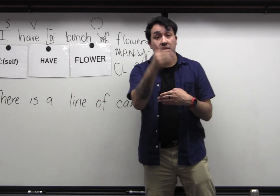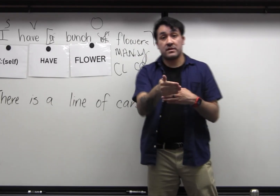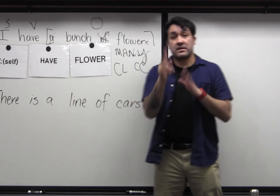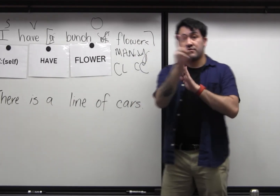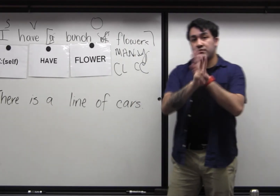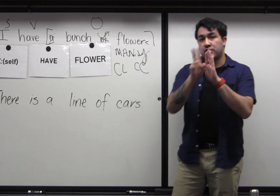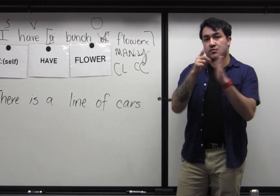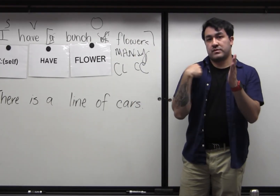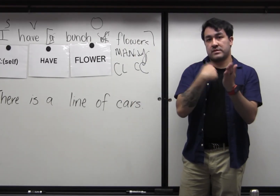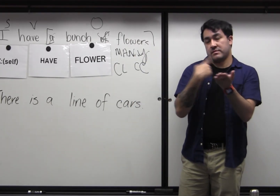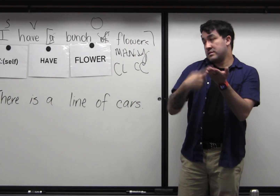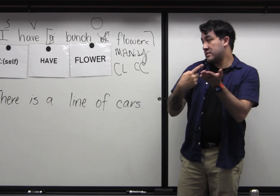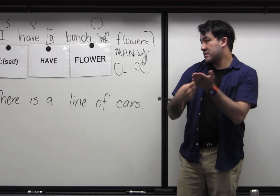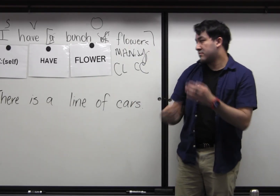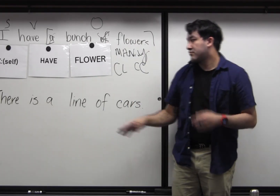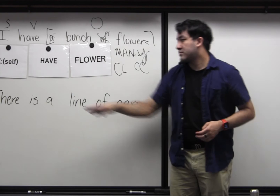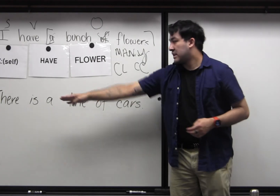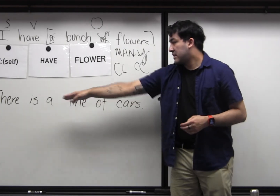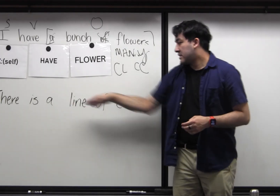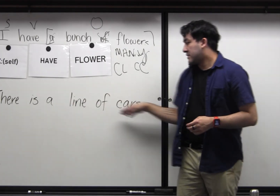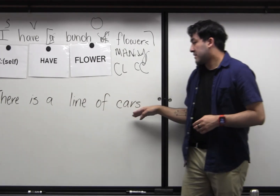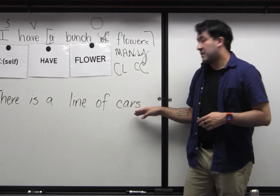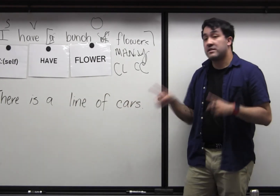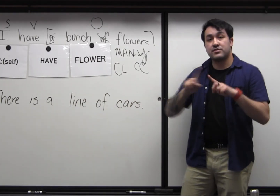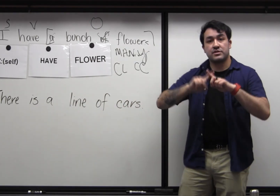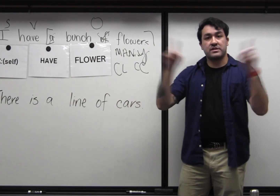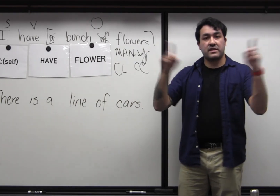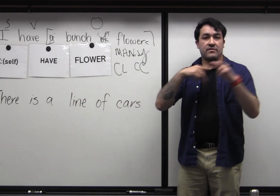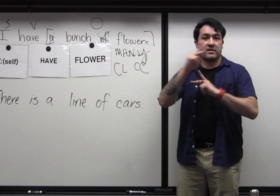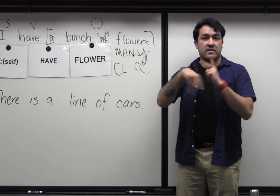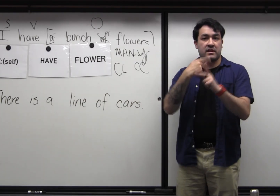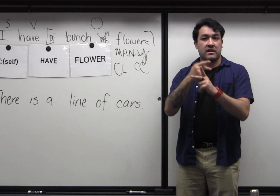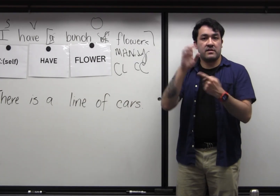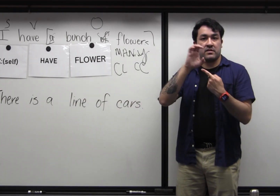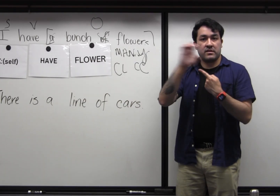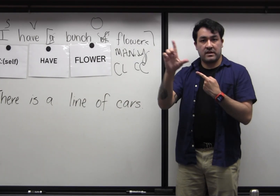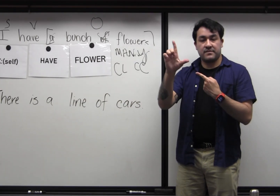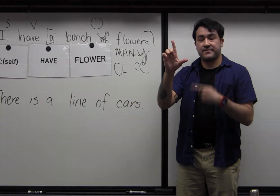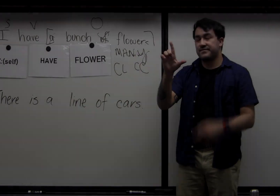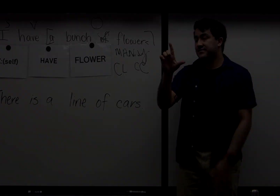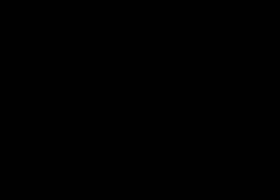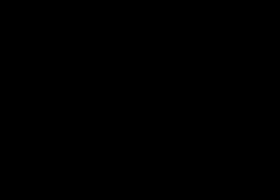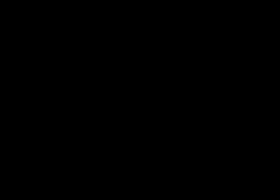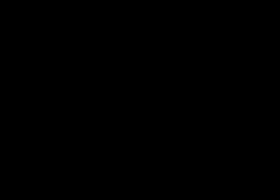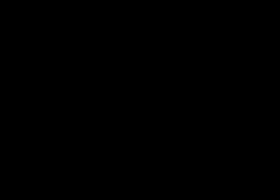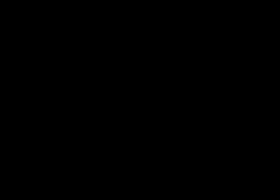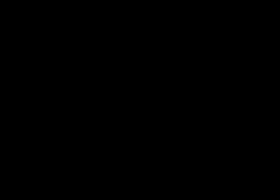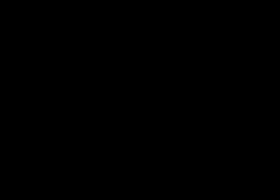better to show and not tell. And so in the next video, we'll talk about there is a line of cars, and we're going to use a different kind of classifier.